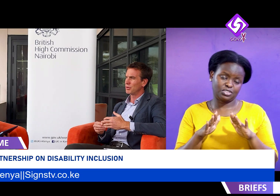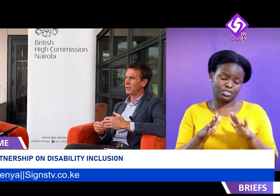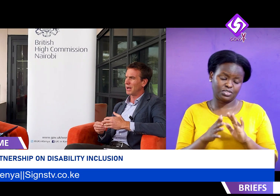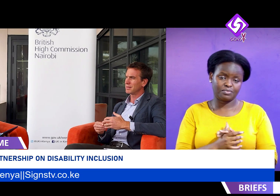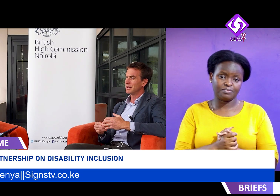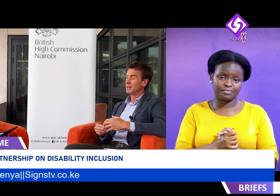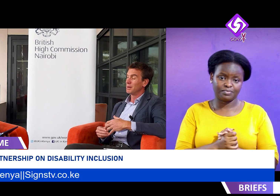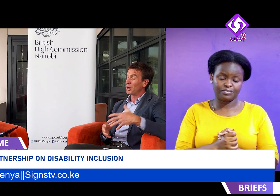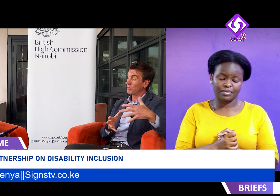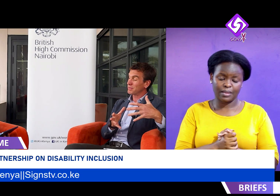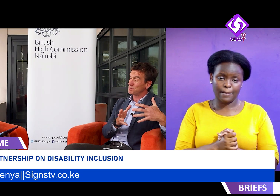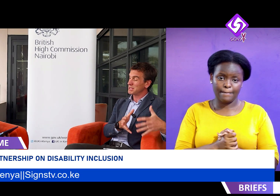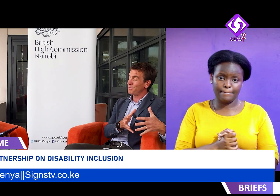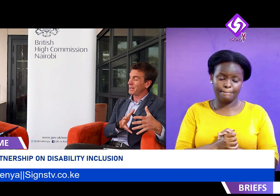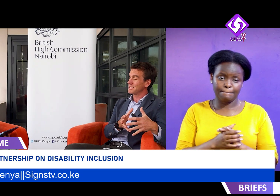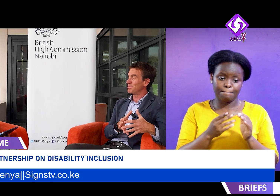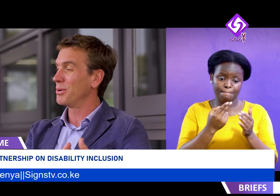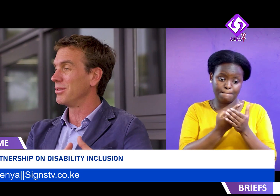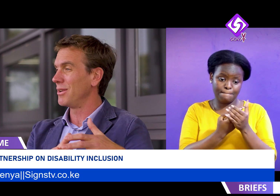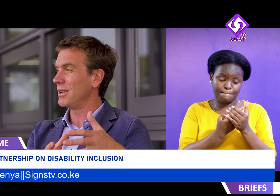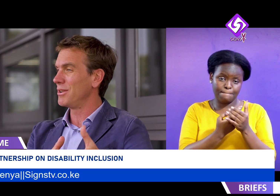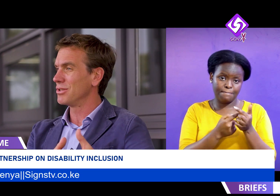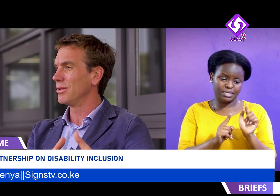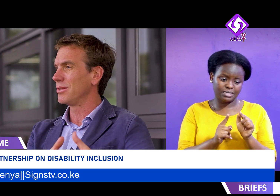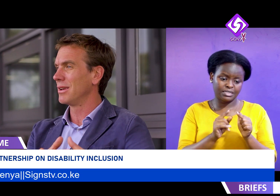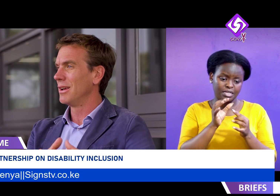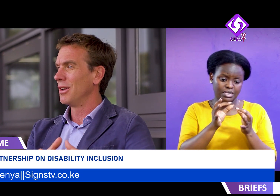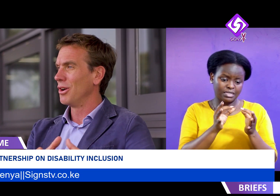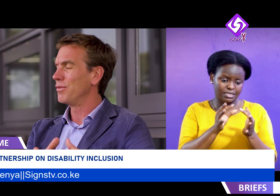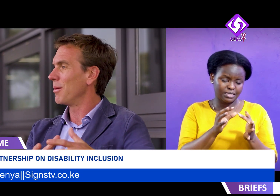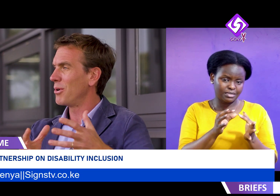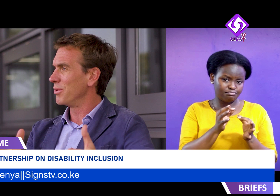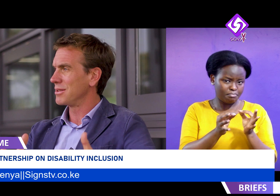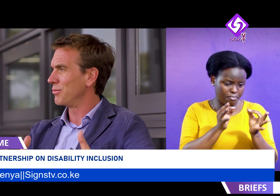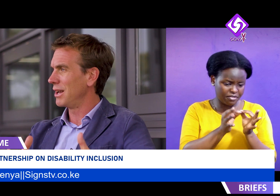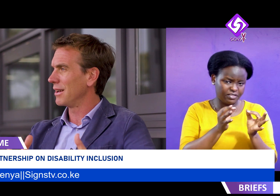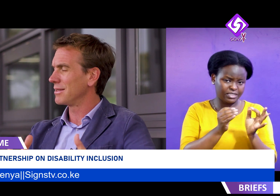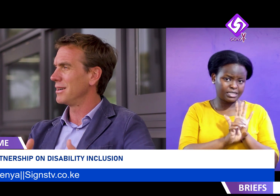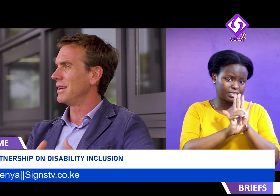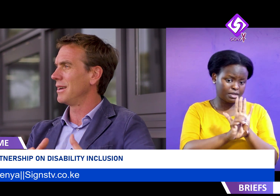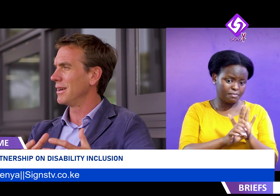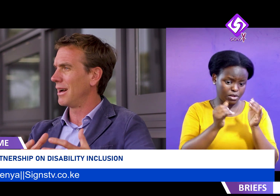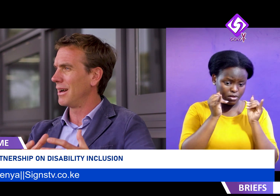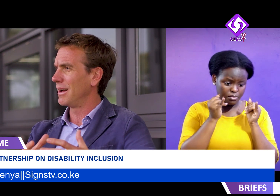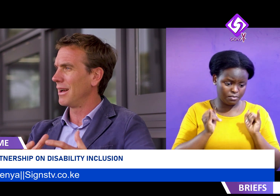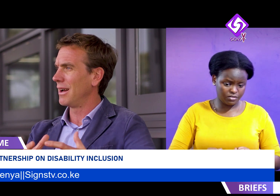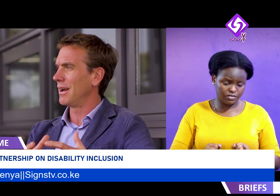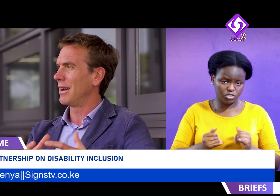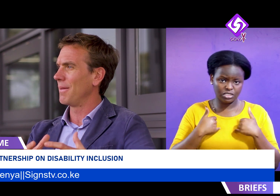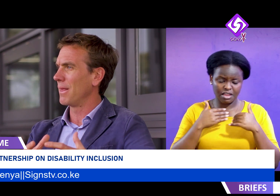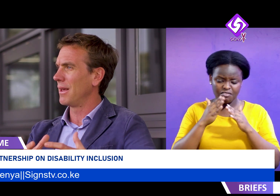achieve through that. Both specific examples of individuals who've come up with some really exciting